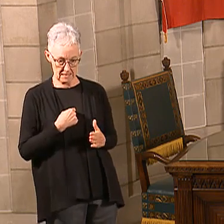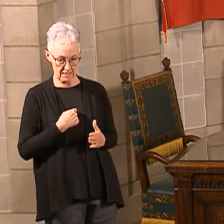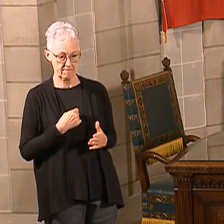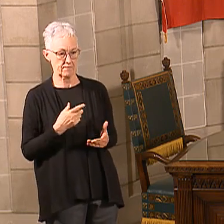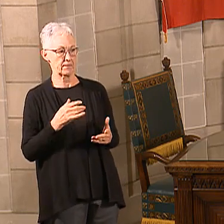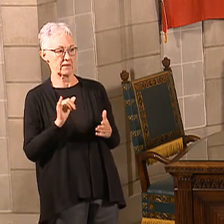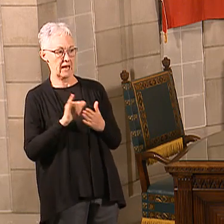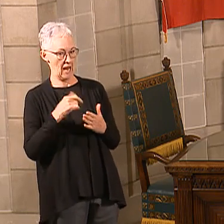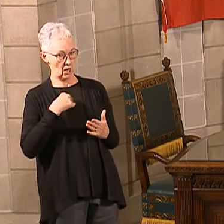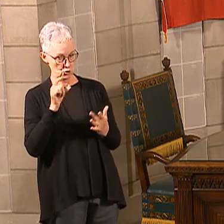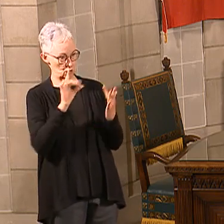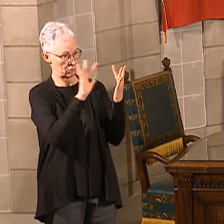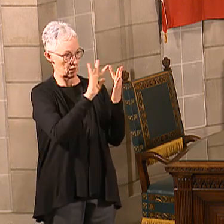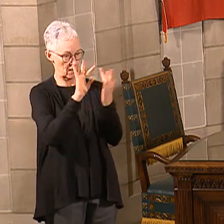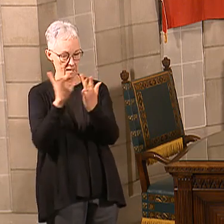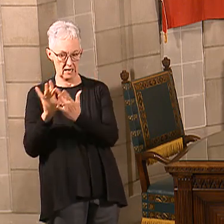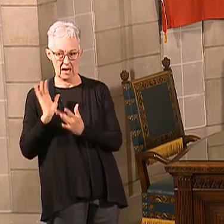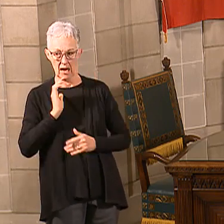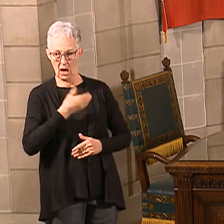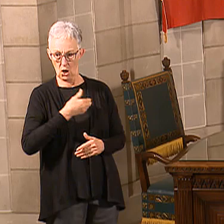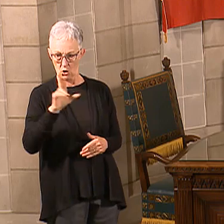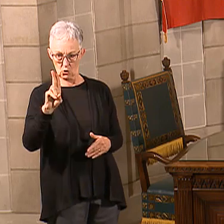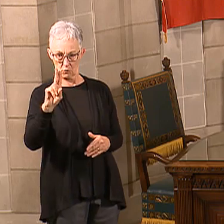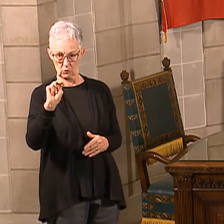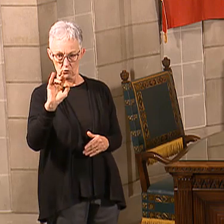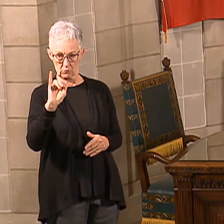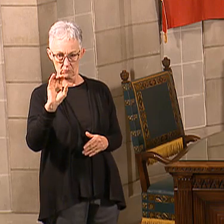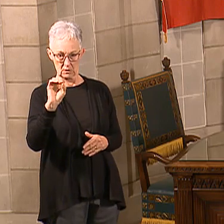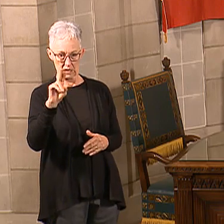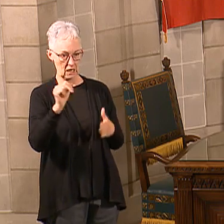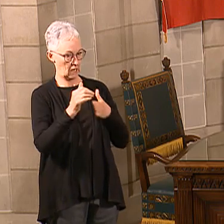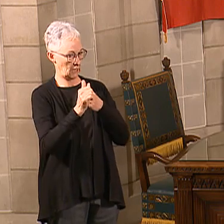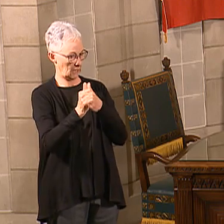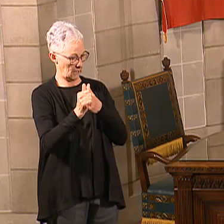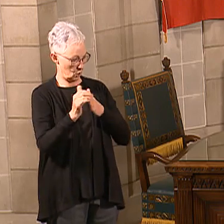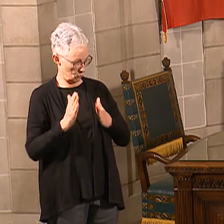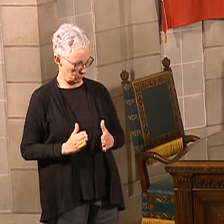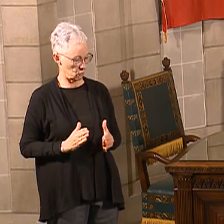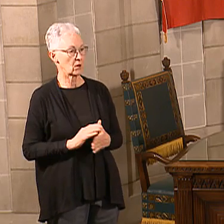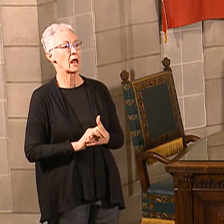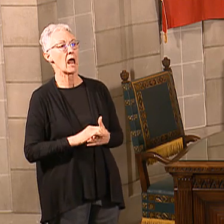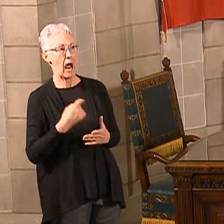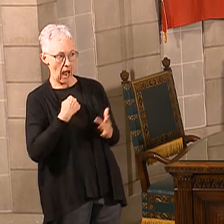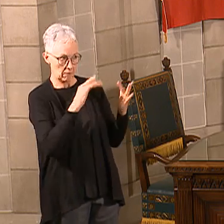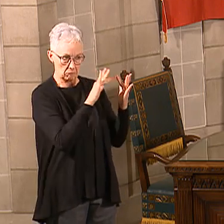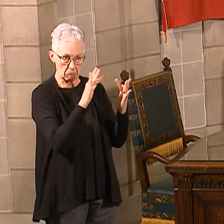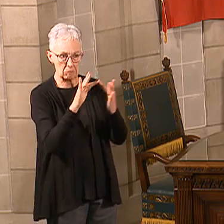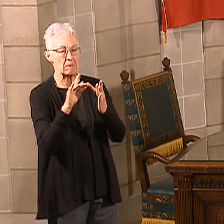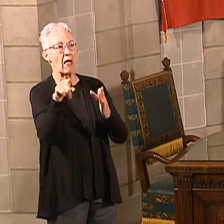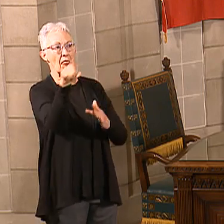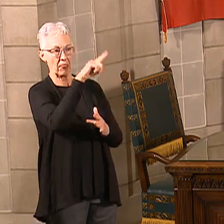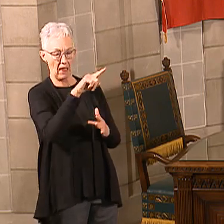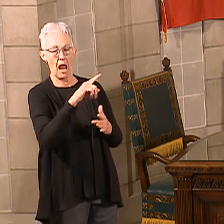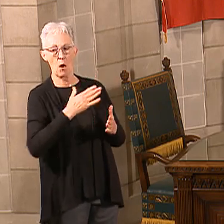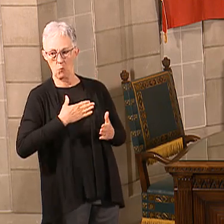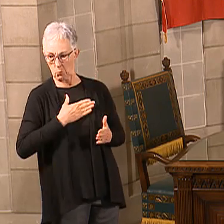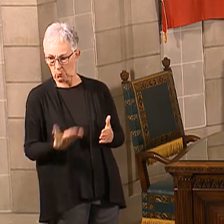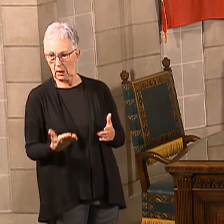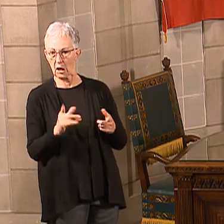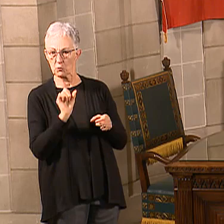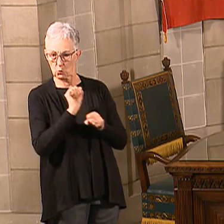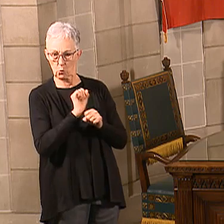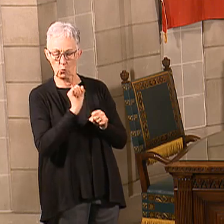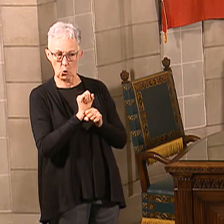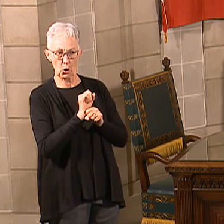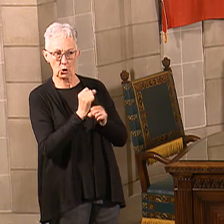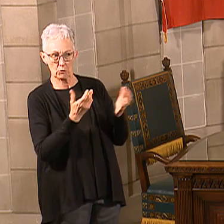unions. They've all expressed their support and willingness to work collaboratively with us as we deal with this. And what's more is their